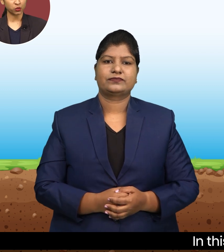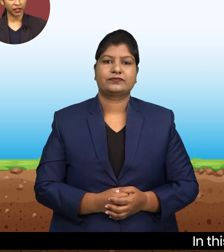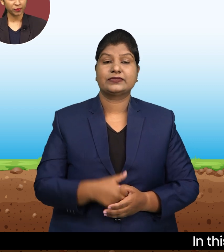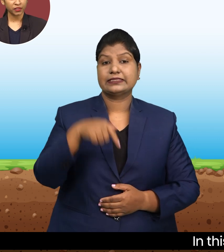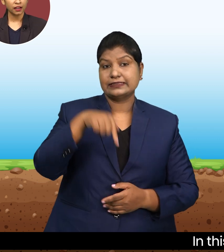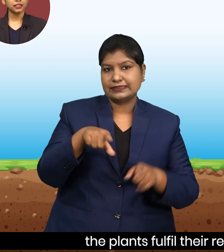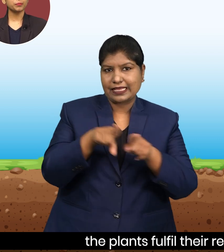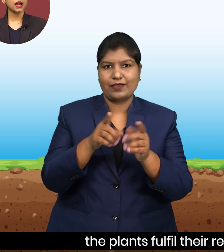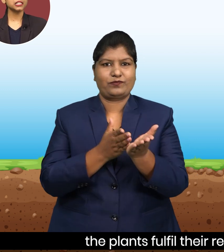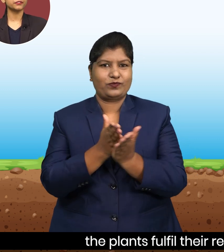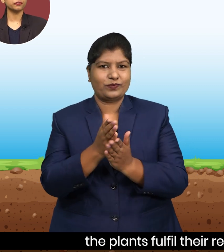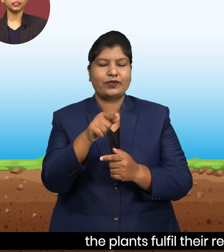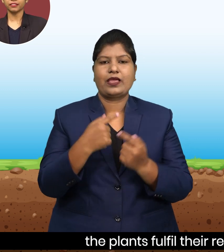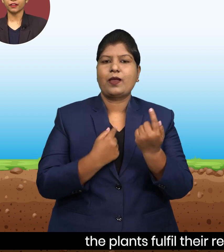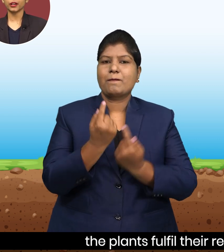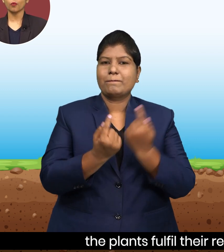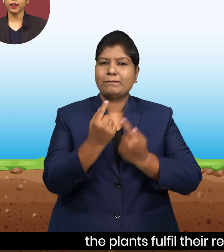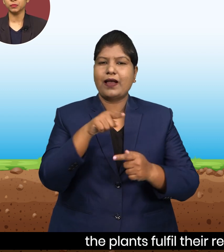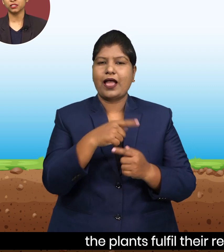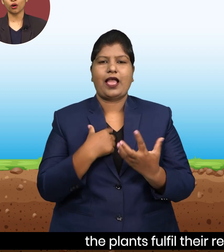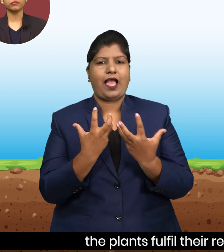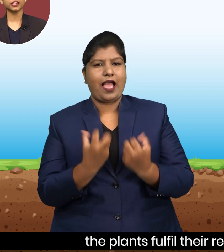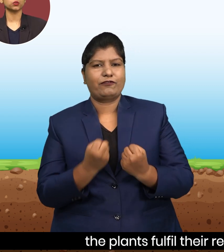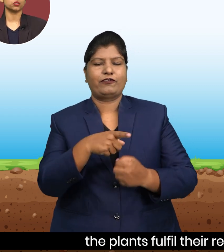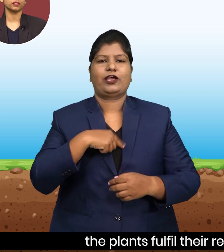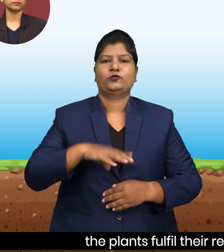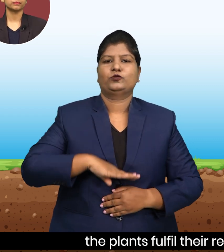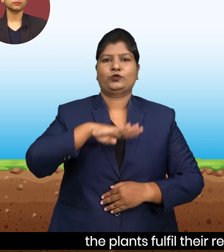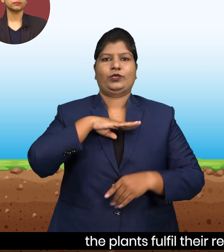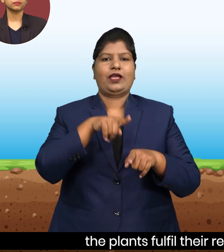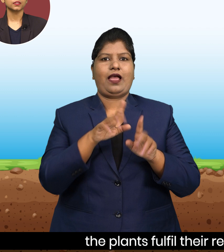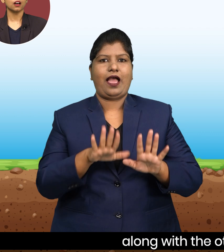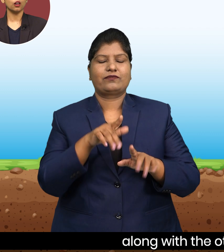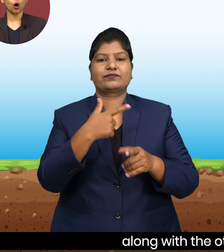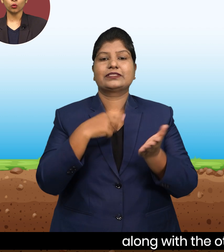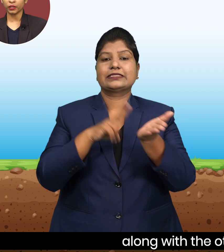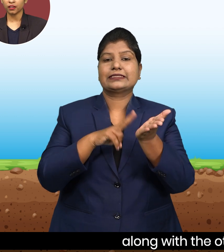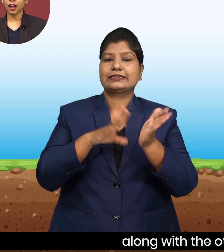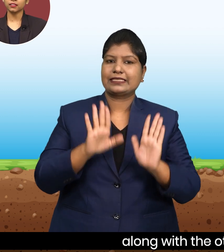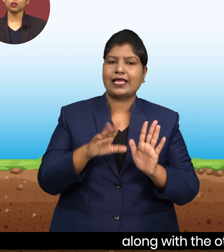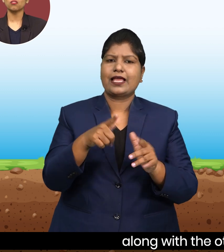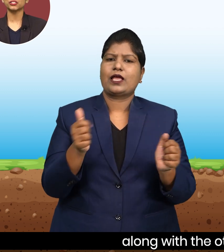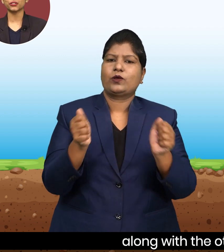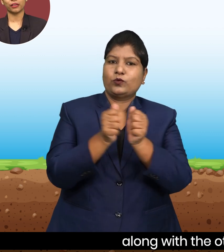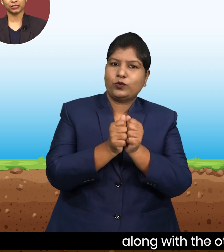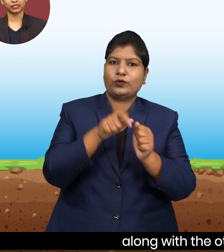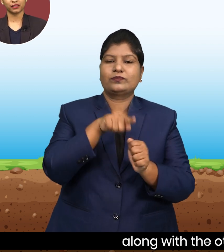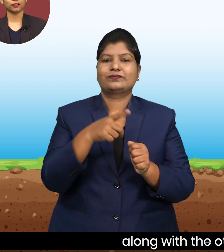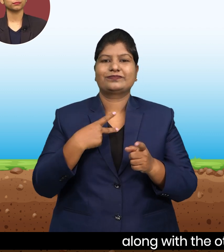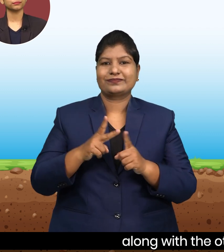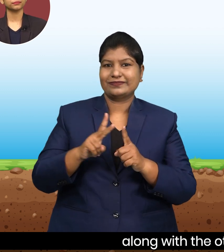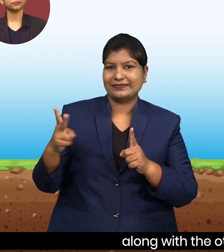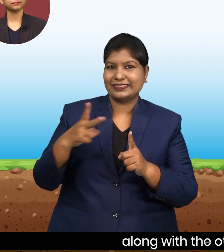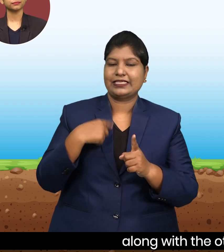In this way, the plants fulfill their requirements of nitrogen along with the other